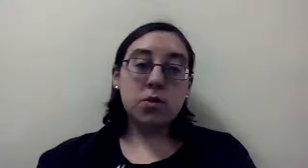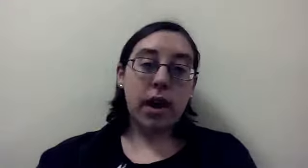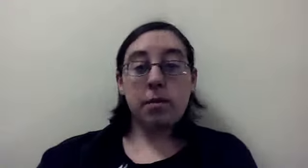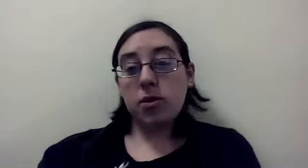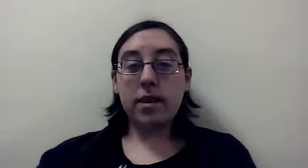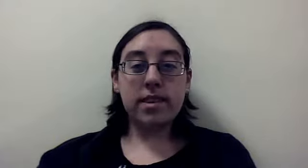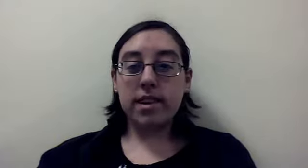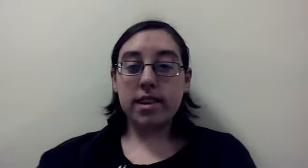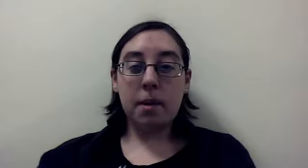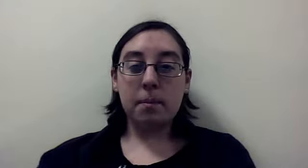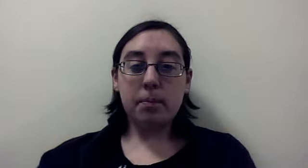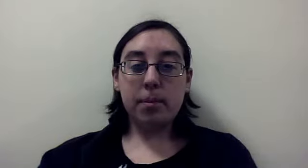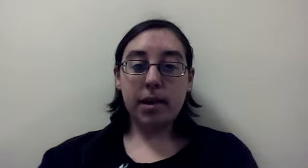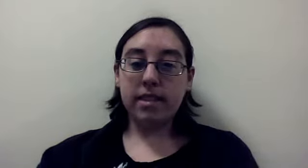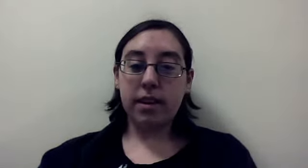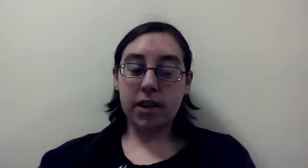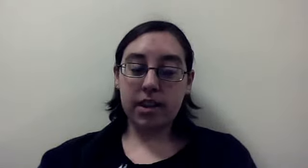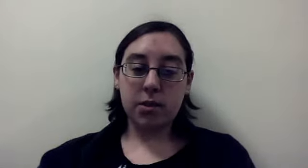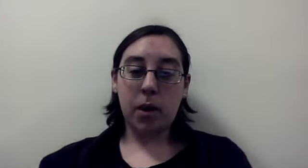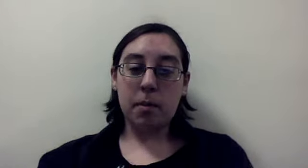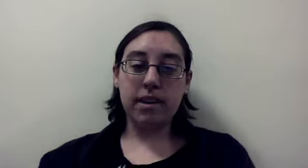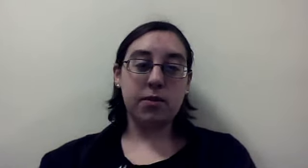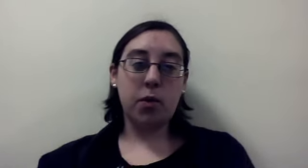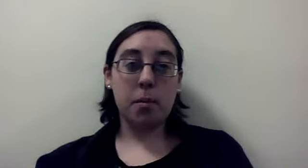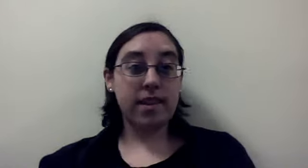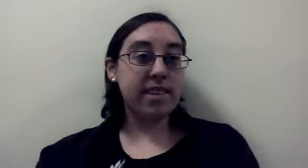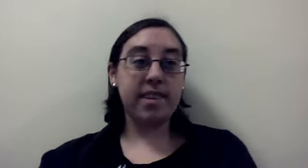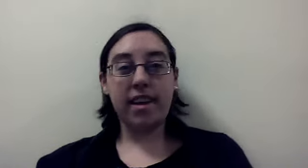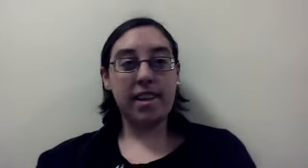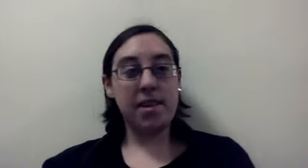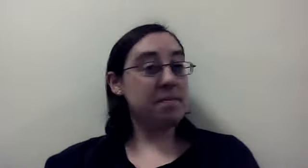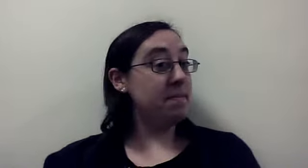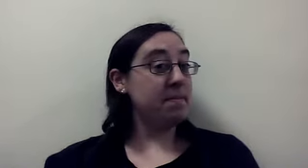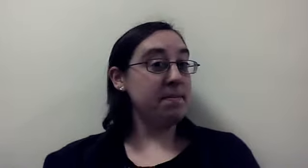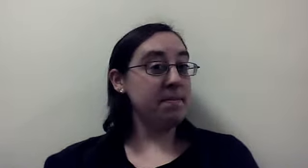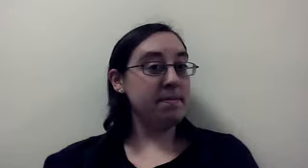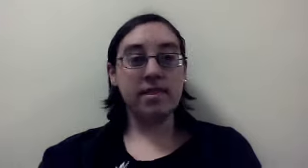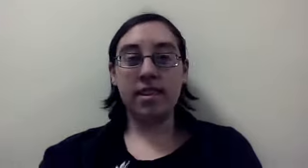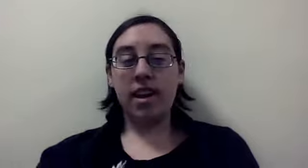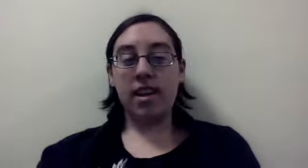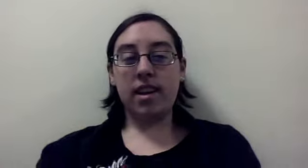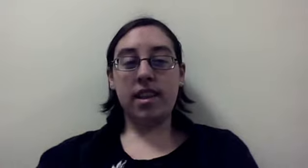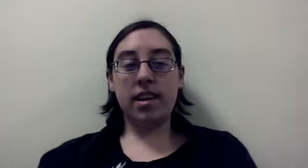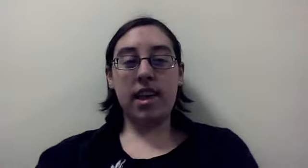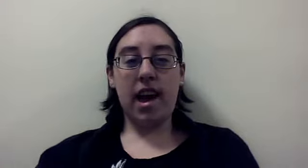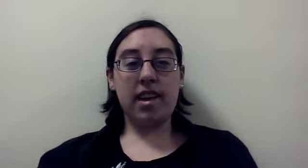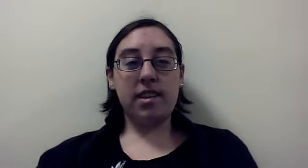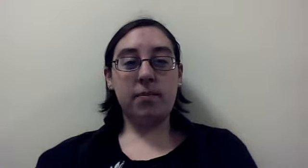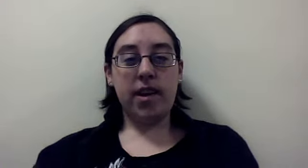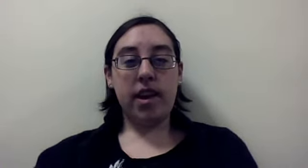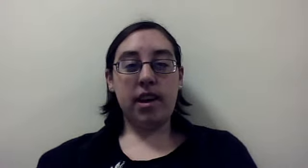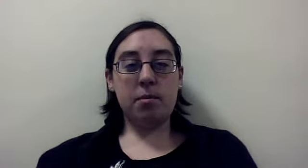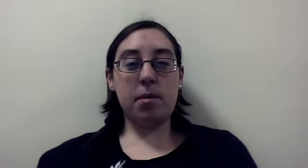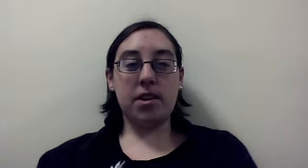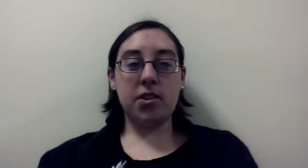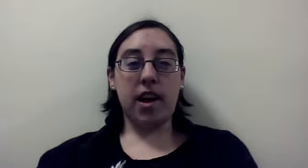now I'm just wasting time because I really just want to make it to 4 minutes exactly. Look at that. Pretty much you guys